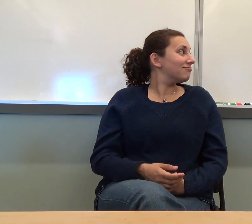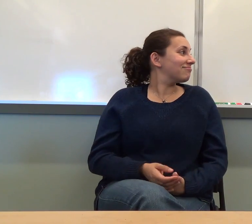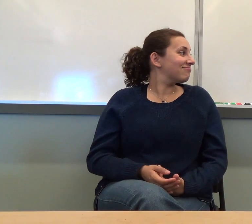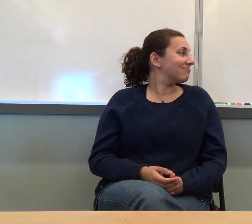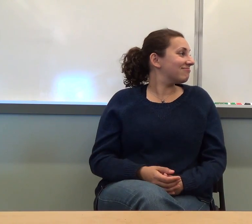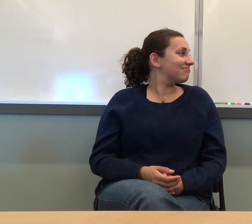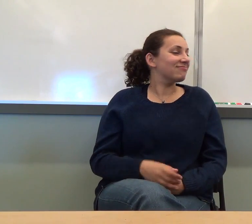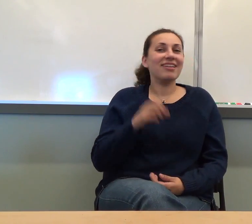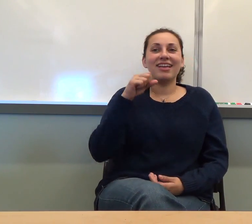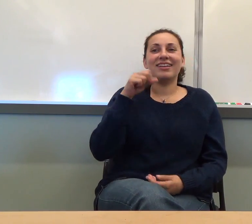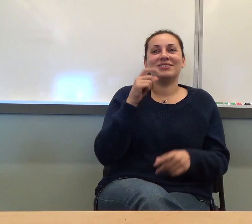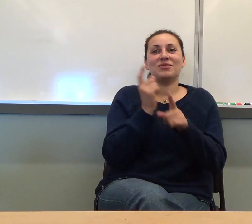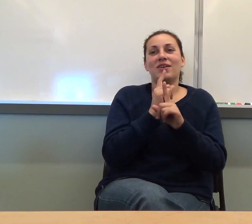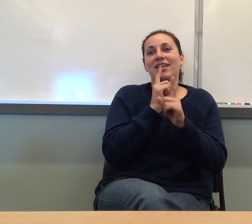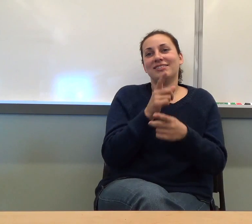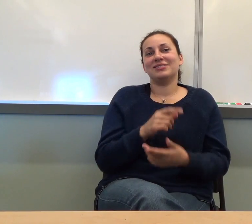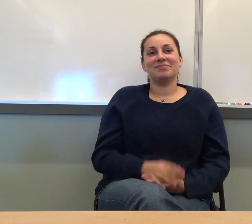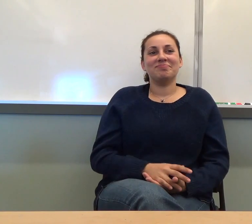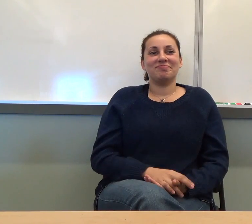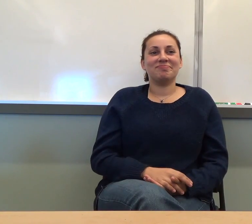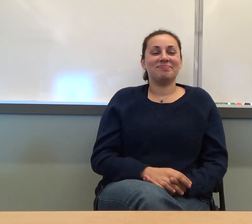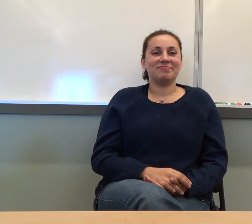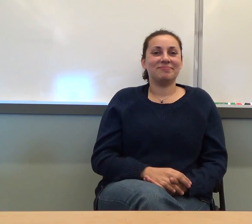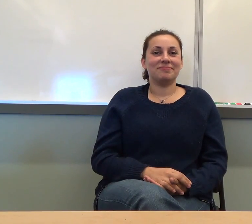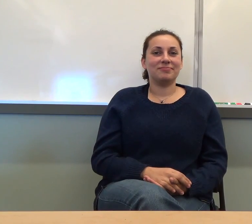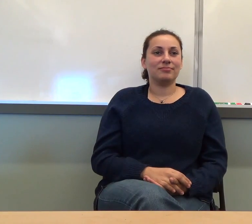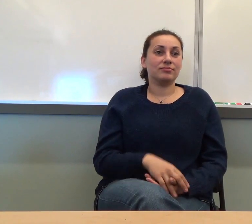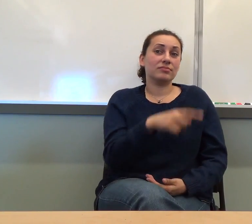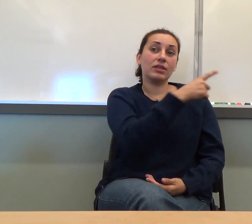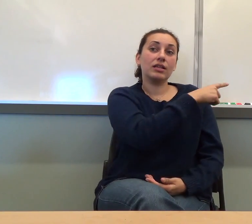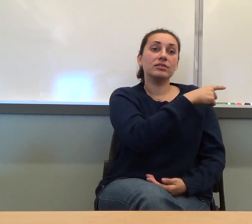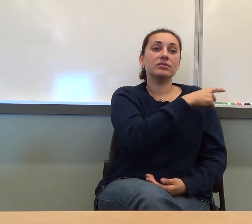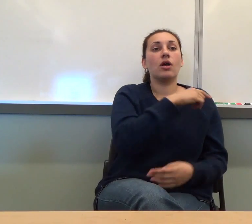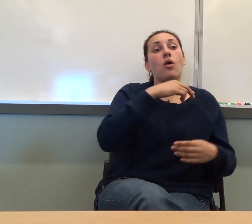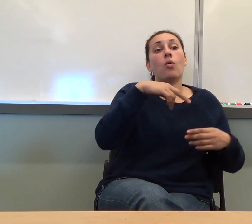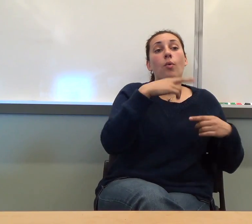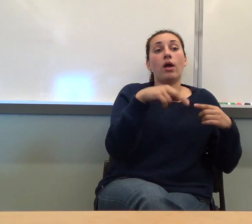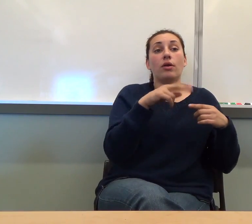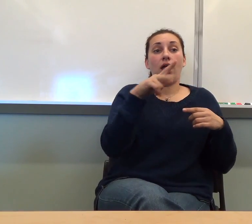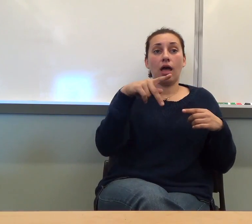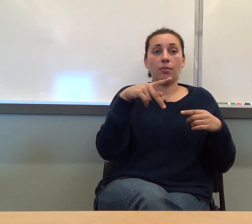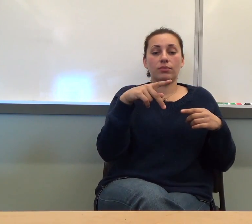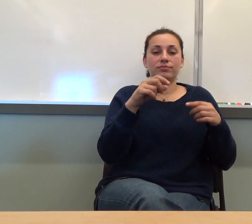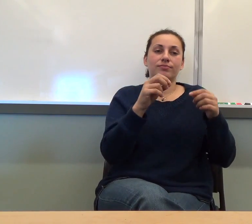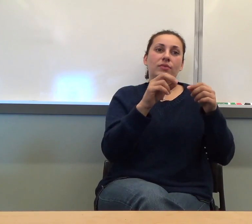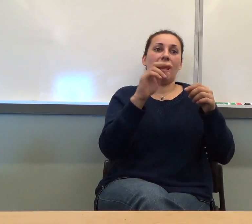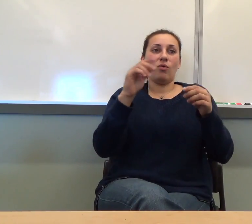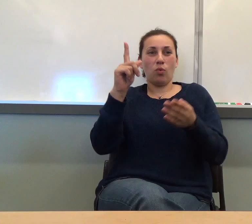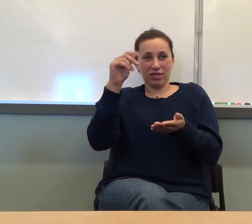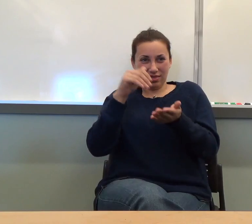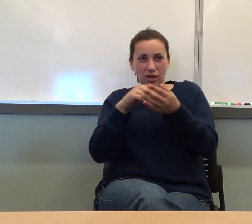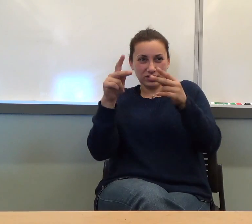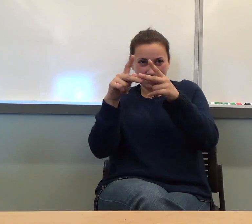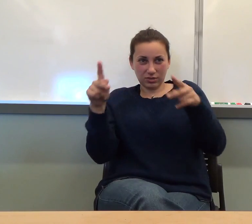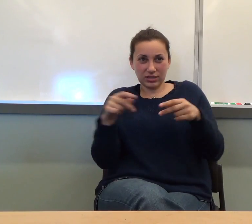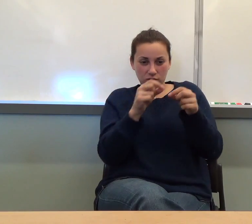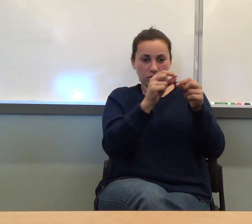Yeah, that's what I get. Okay, now this is rounded to the thousandths position. I know our money system does not go out